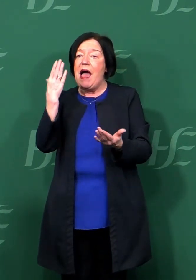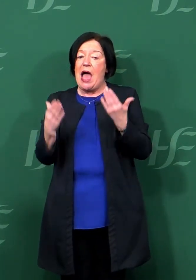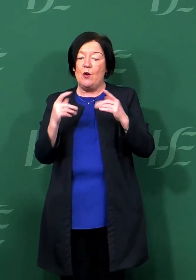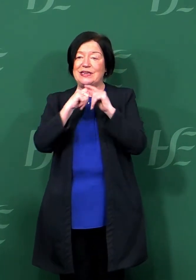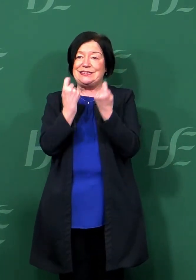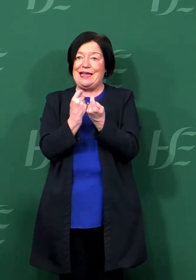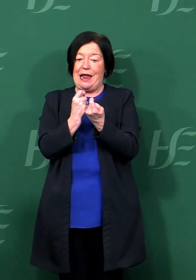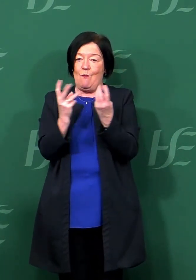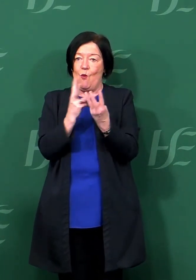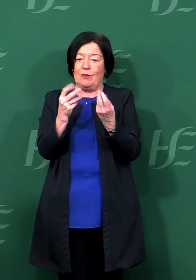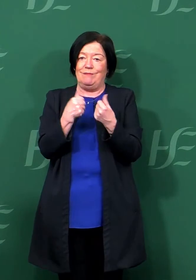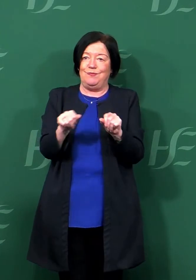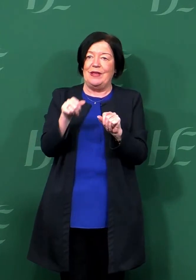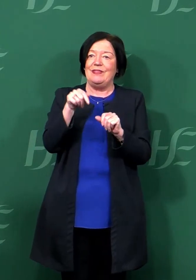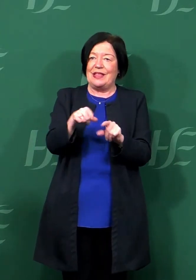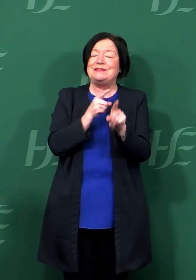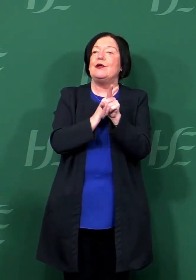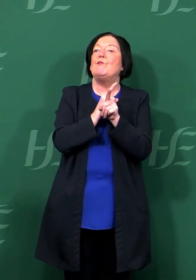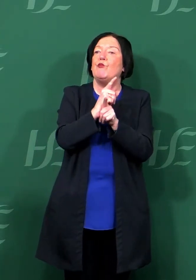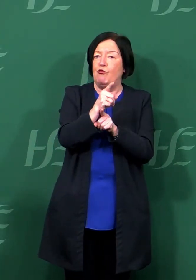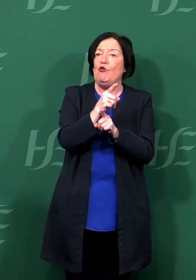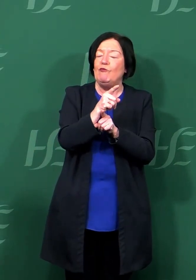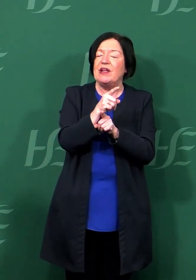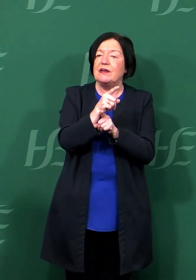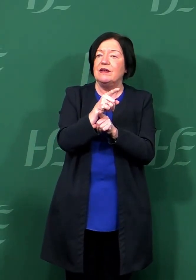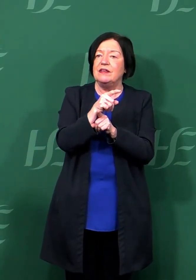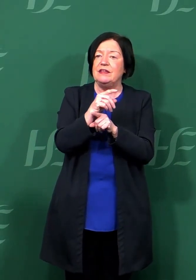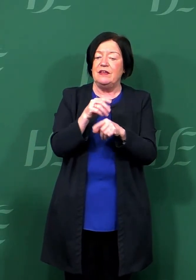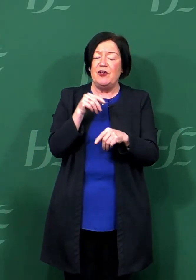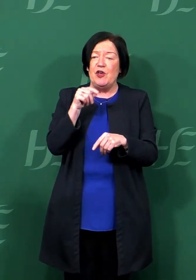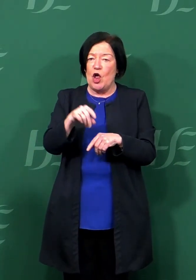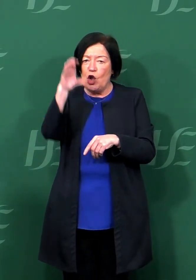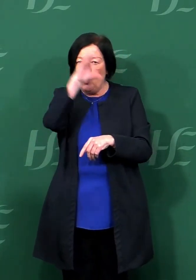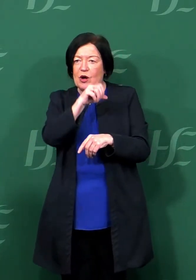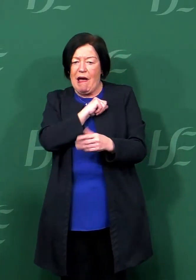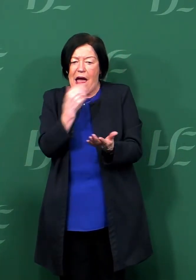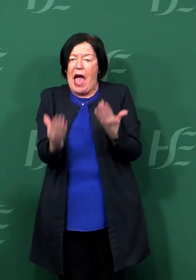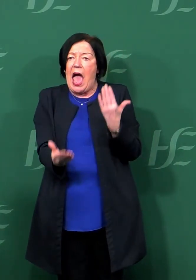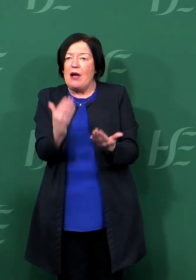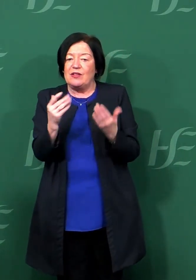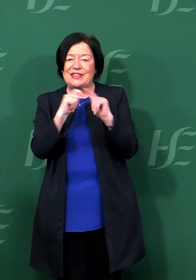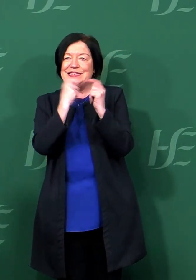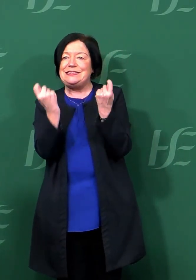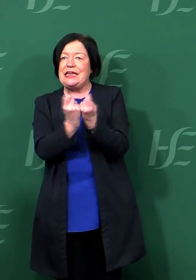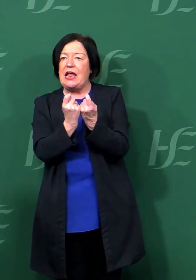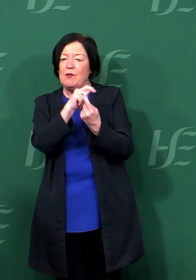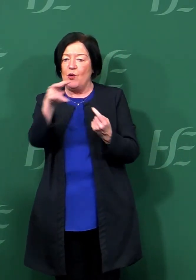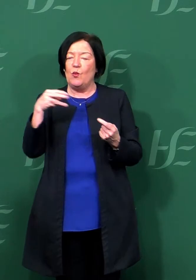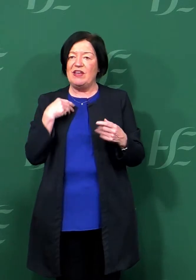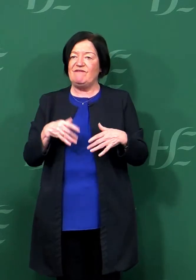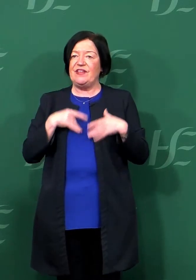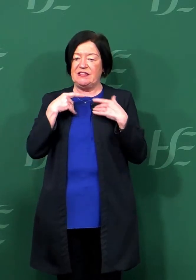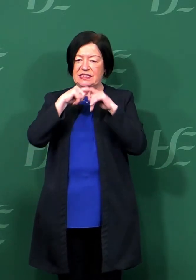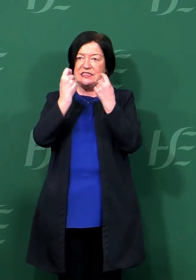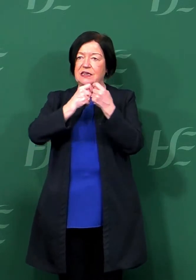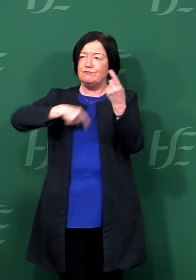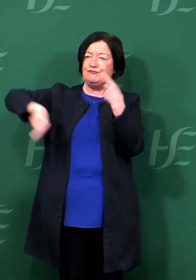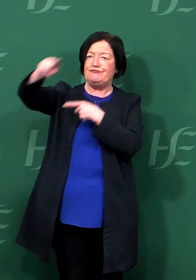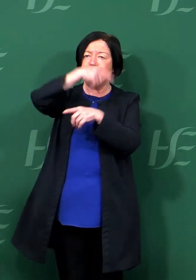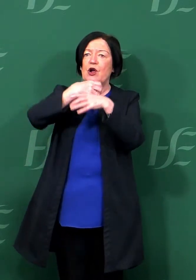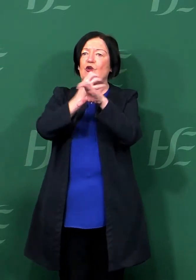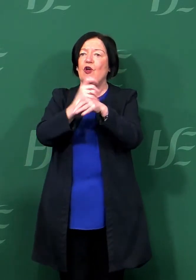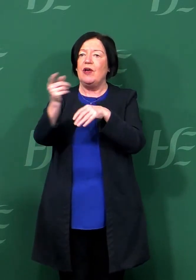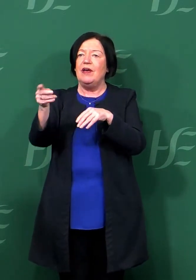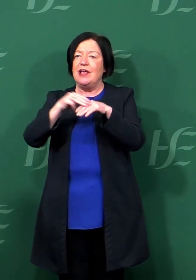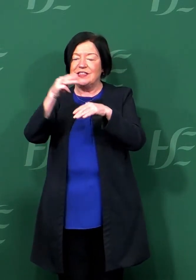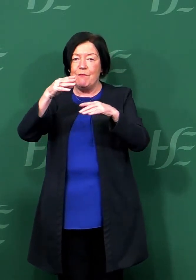team works, that's also, I suppose, an improvement thing for us in terms of looking at how the team, so we see other teams around the country where it's